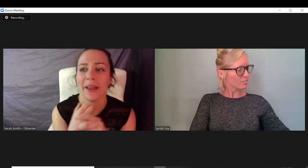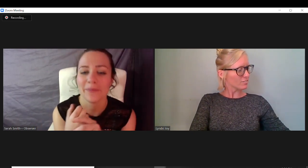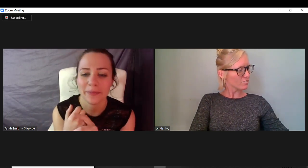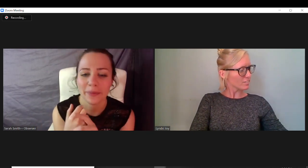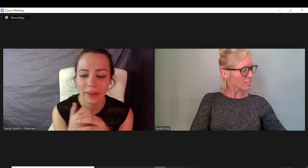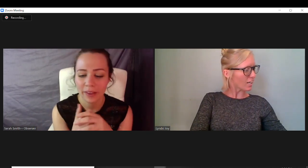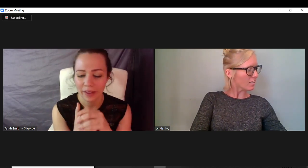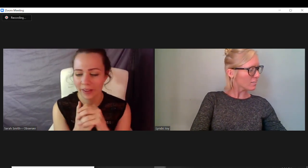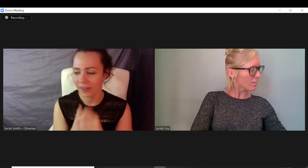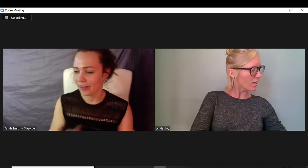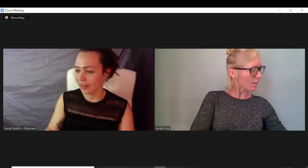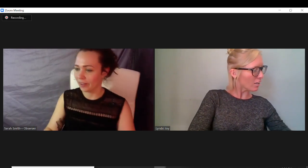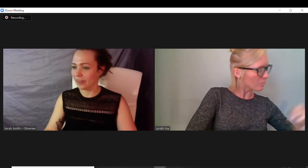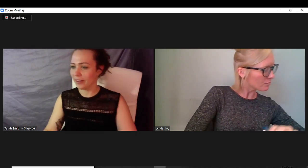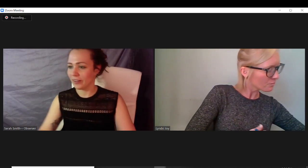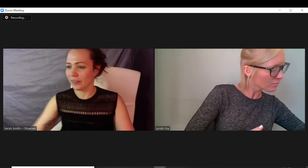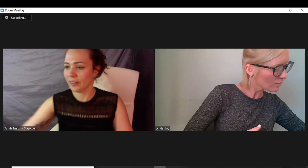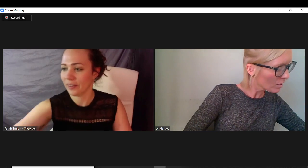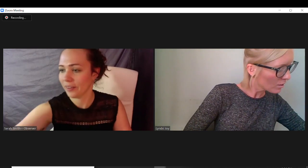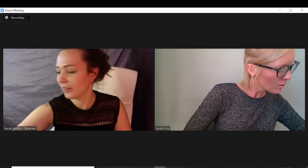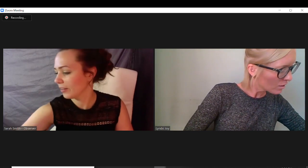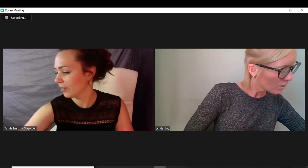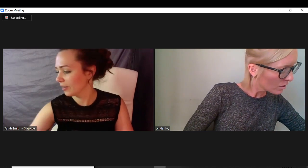telling me that. Yeah. What